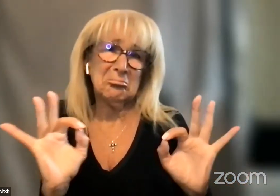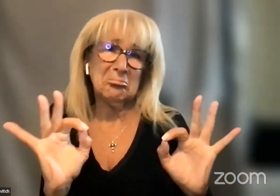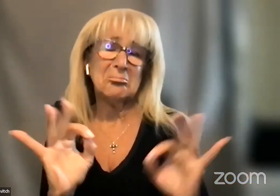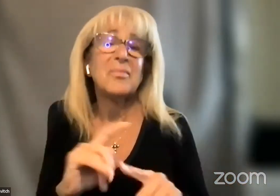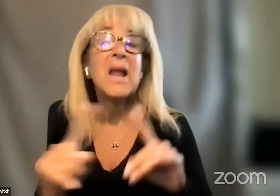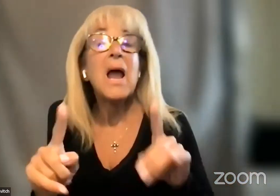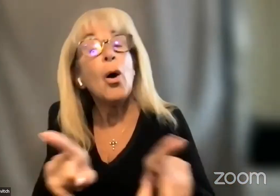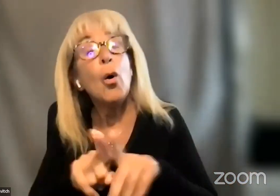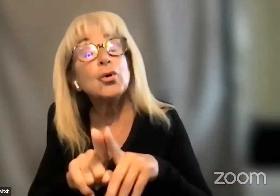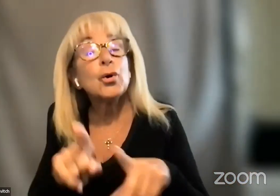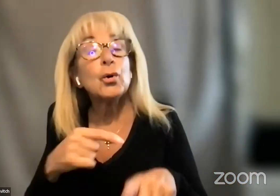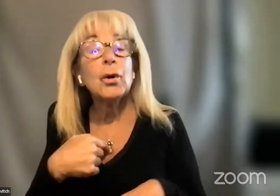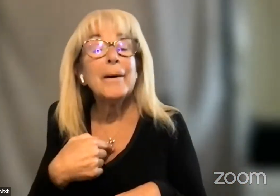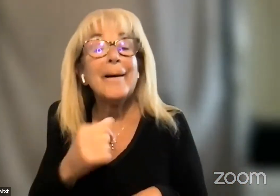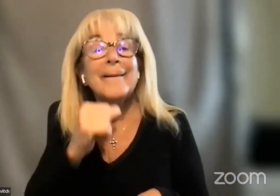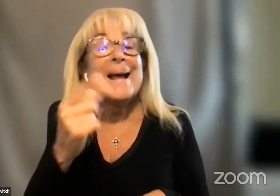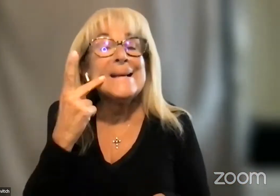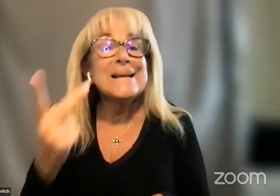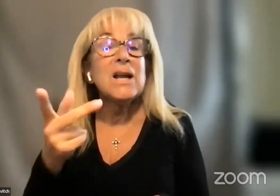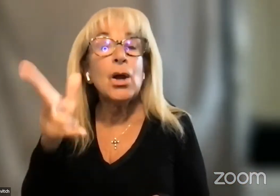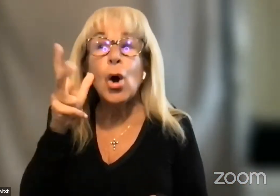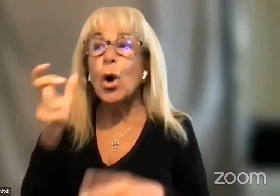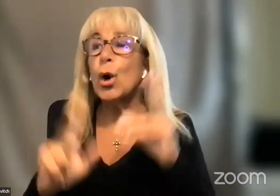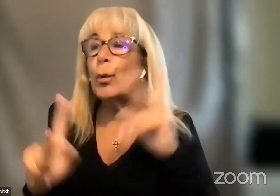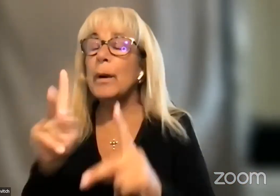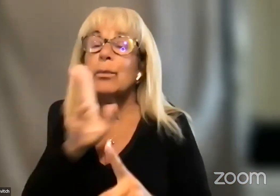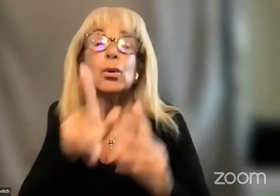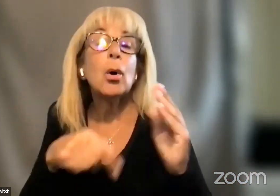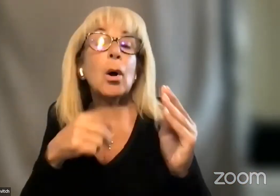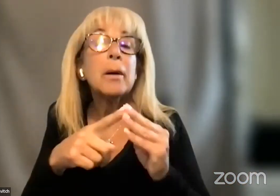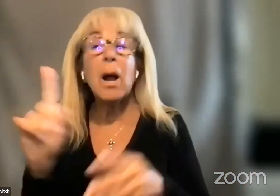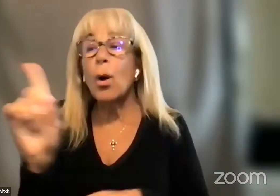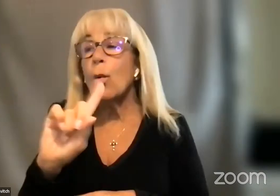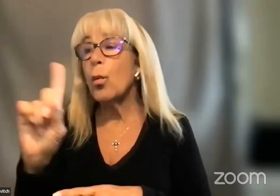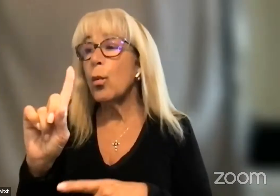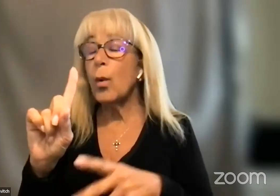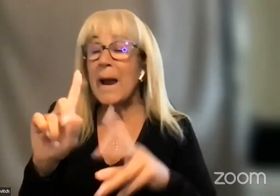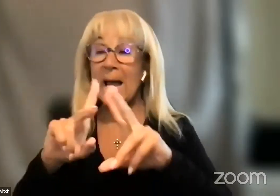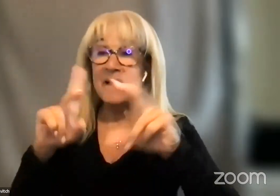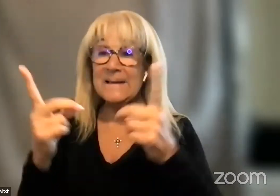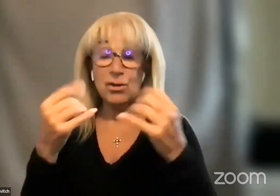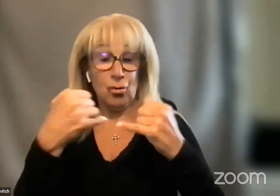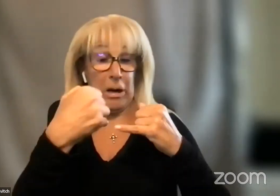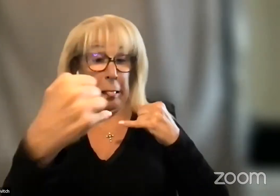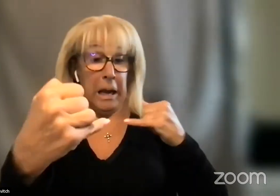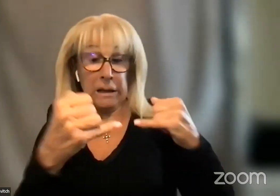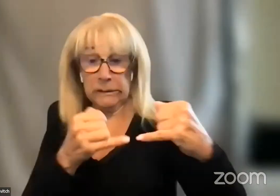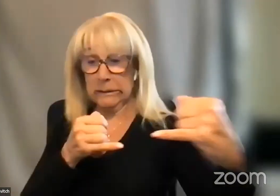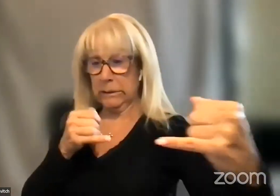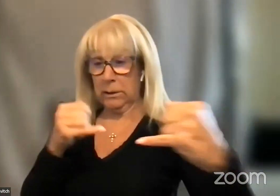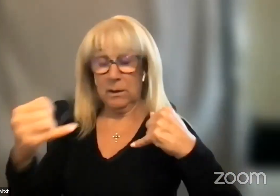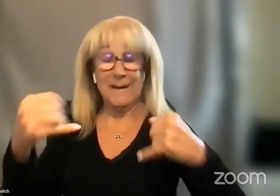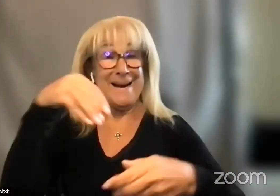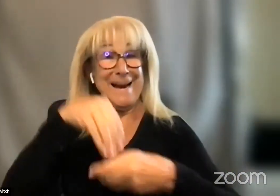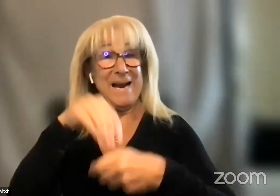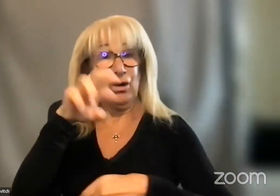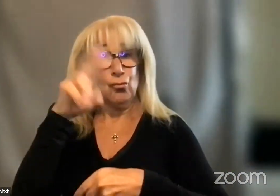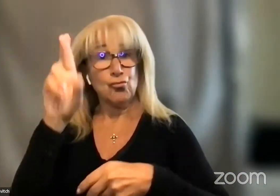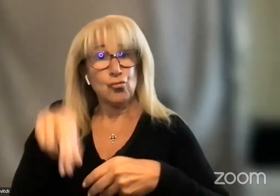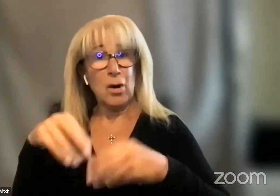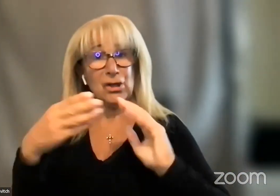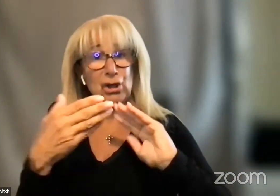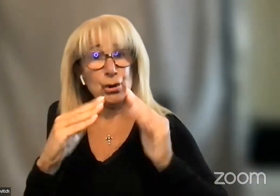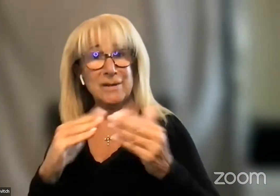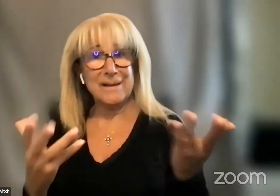seen anyone talking very much about where the district lines are in the city, so it doesn't worry me incredibly